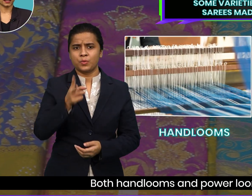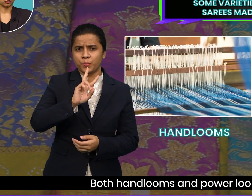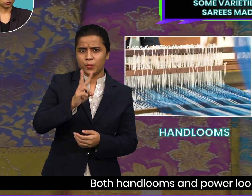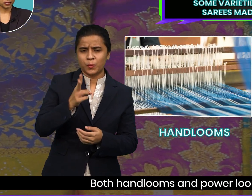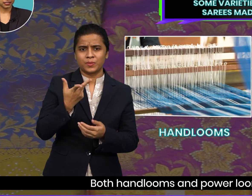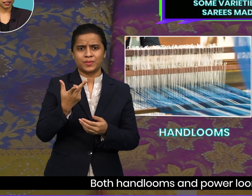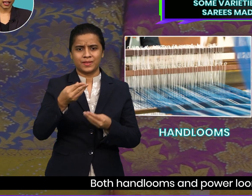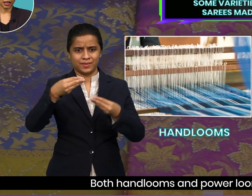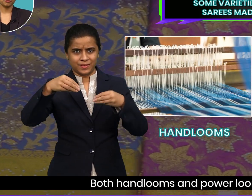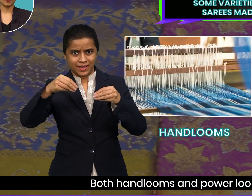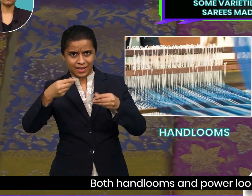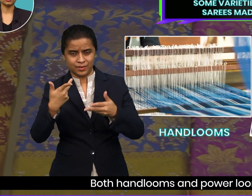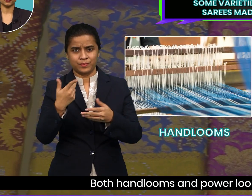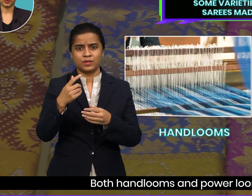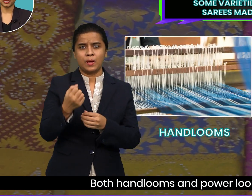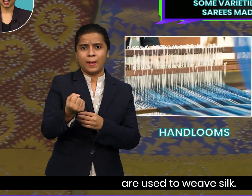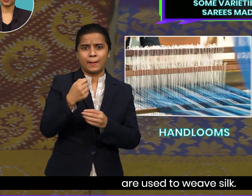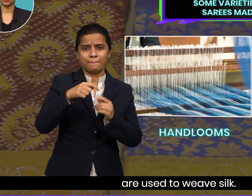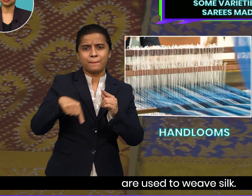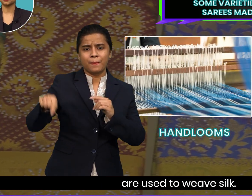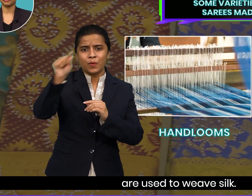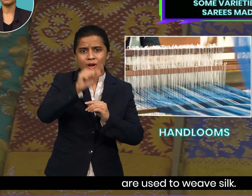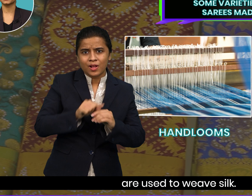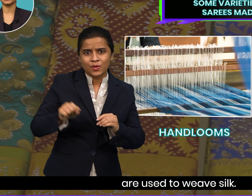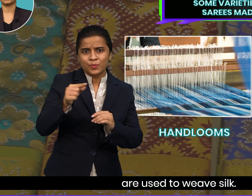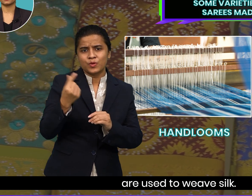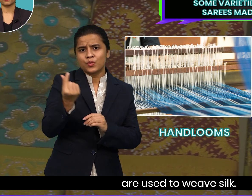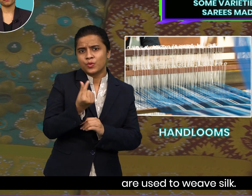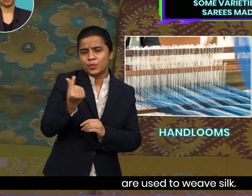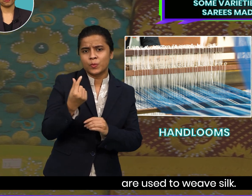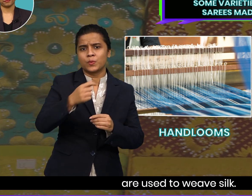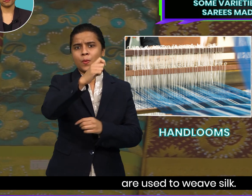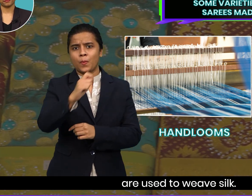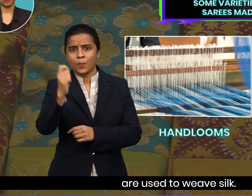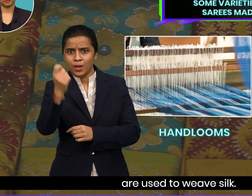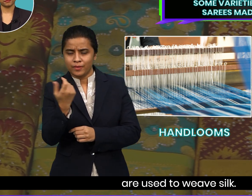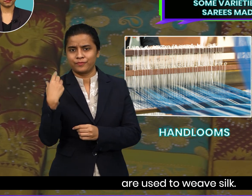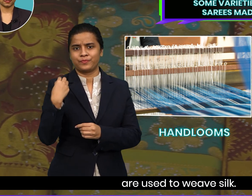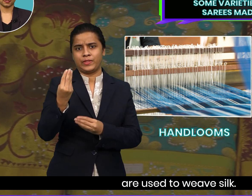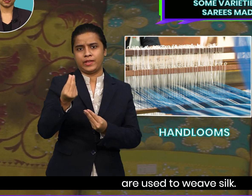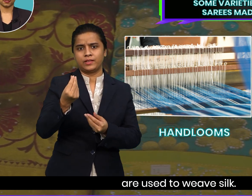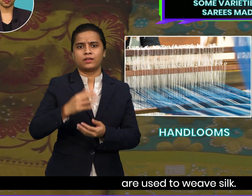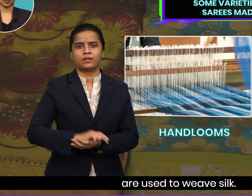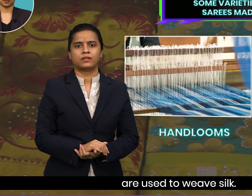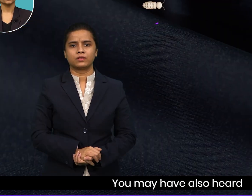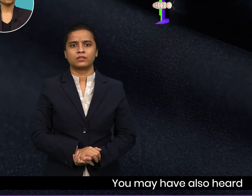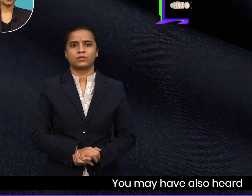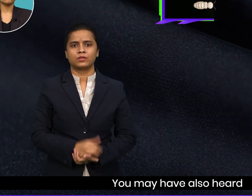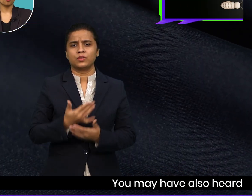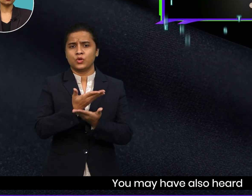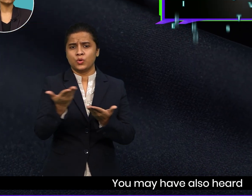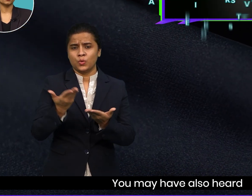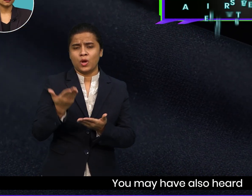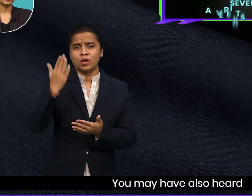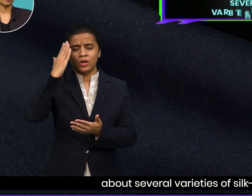Both hand looms and power looms are used to weave silk. You may